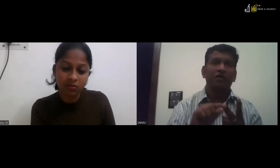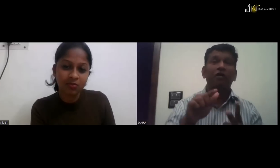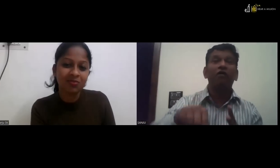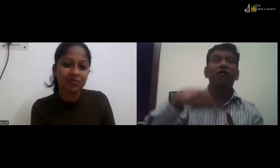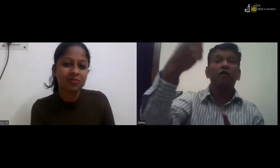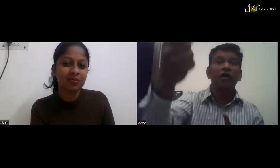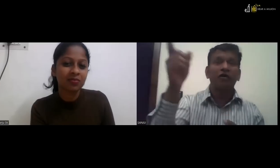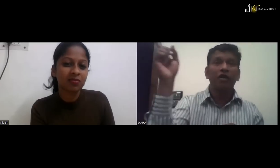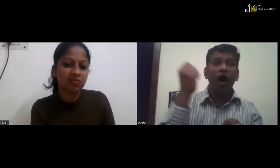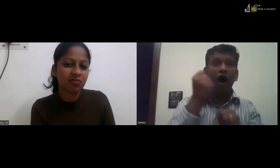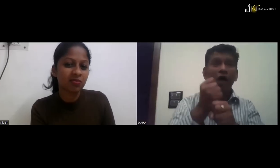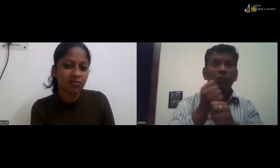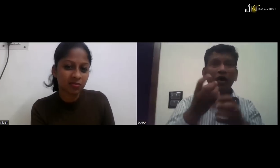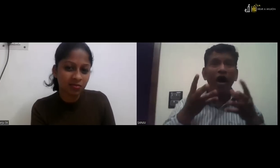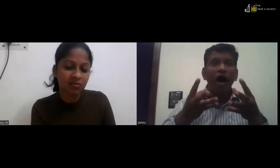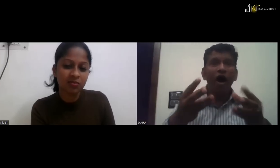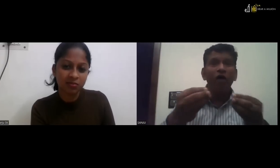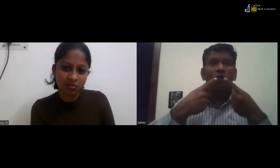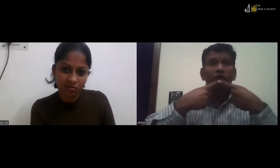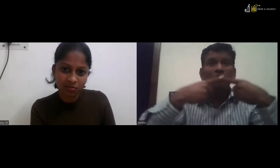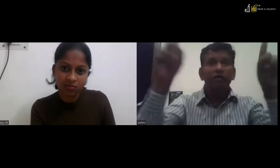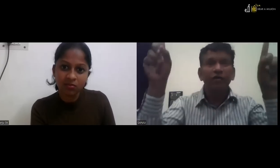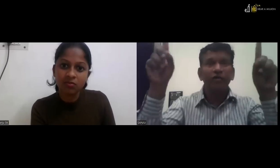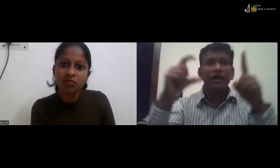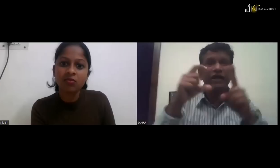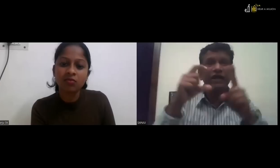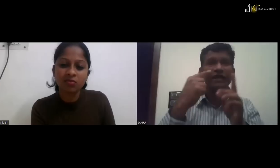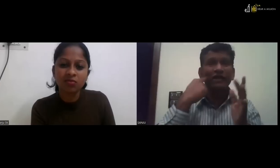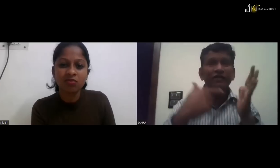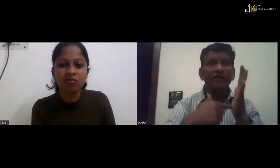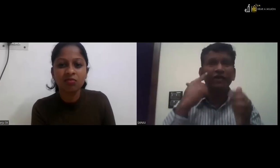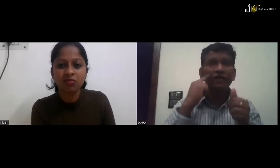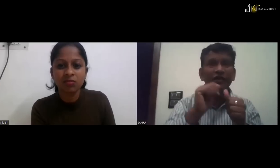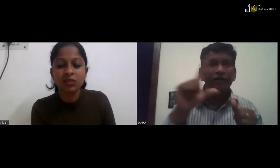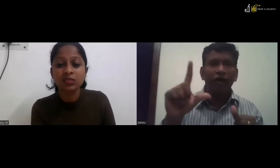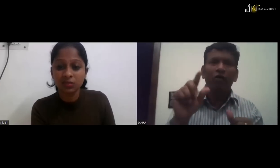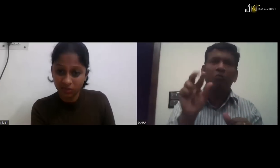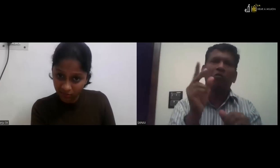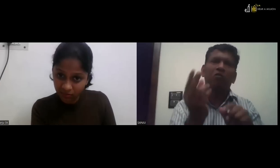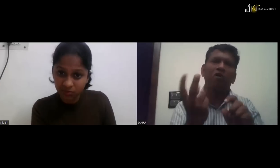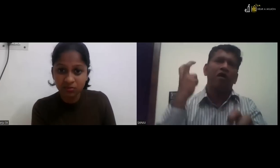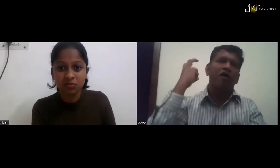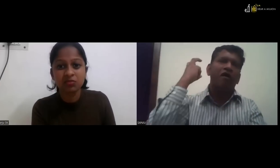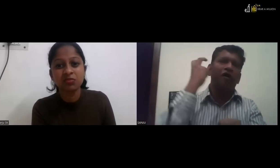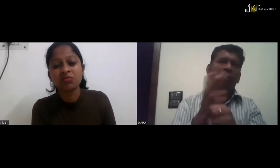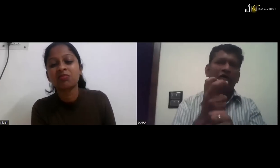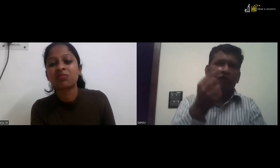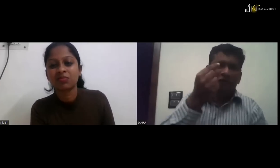so see, filling up the form is like a bit difficult because government,